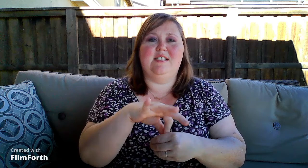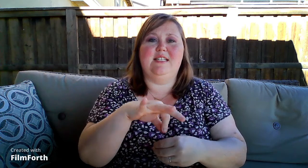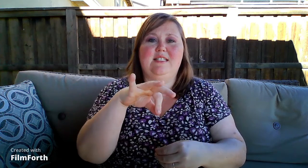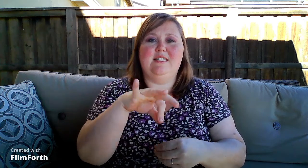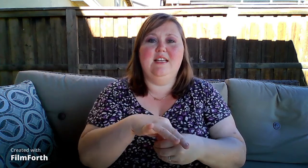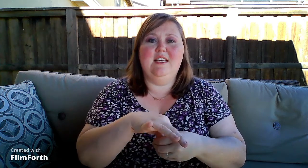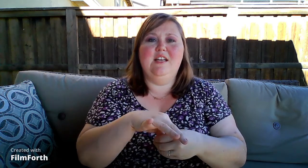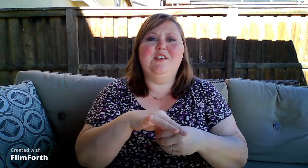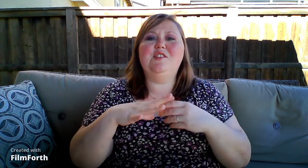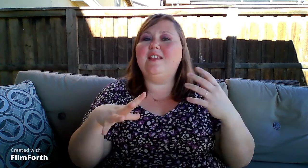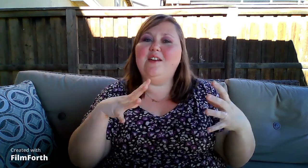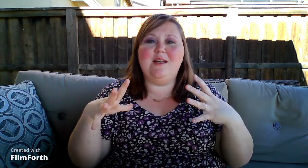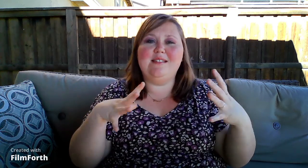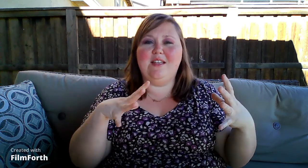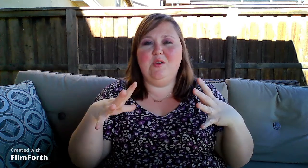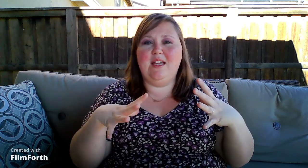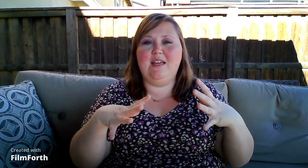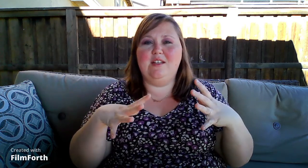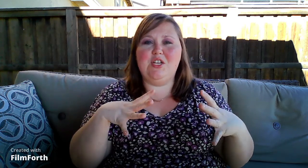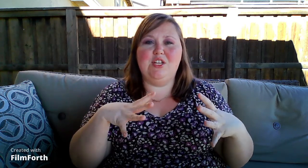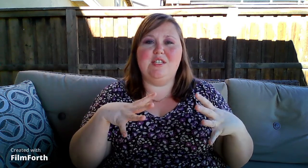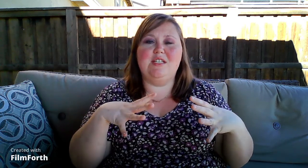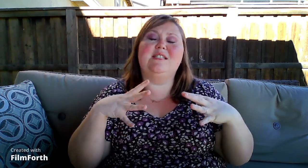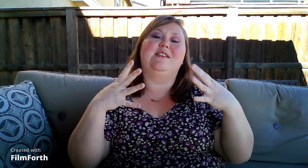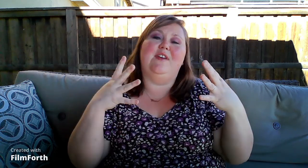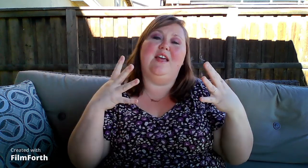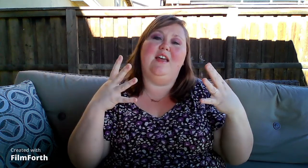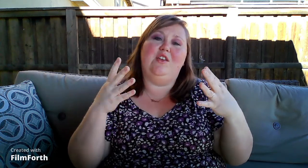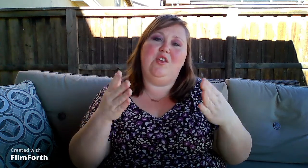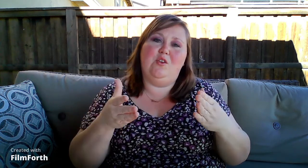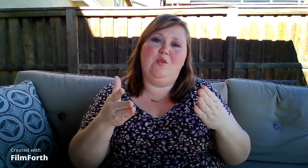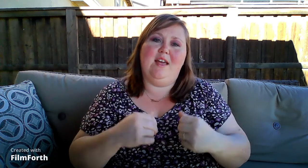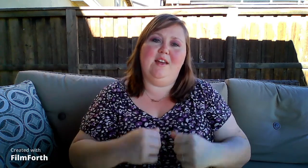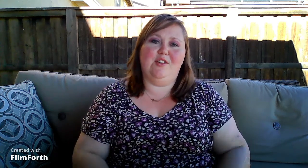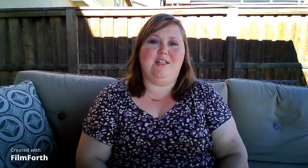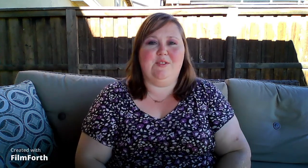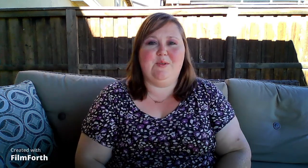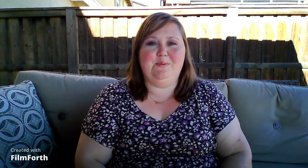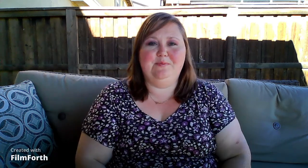democracies. So there's a lot of ways that you can change this to fit you and your classroom.